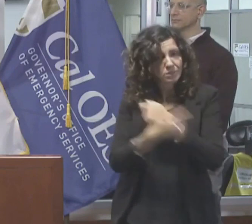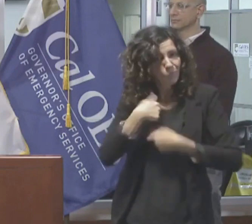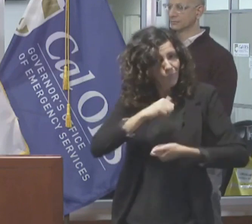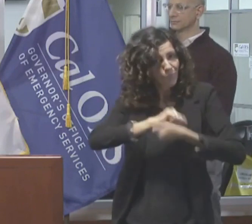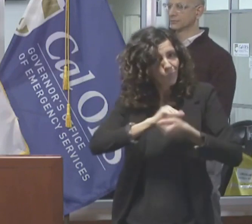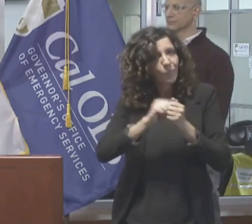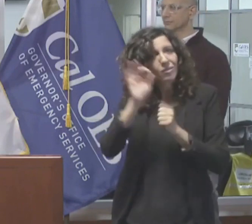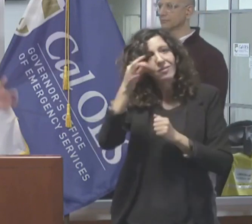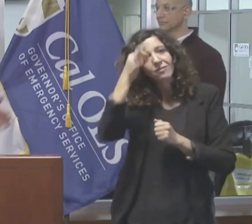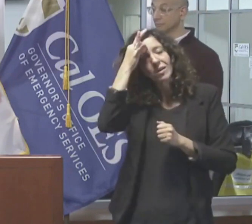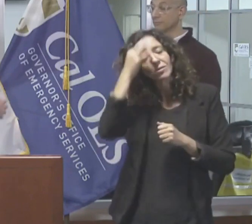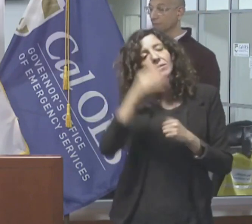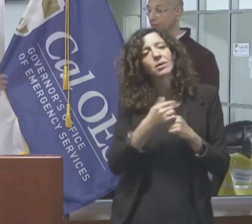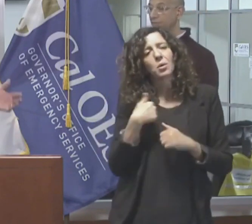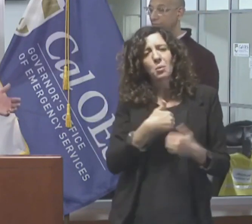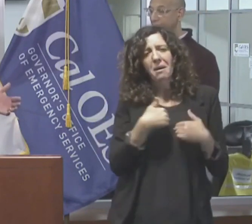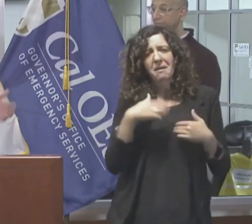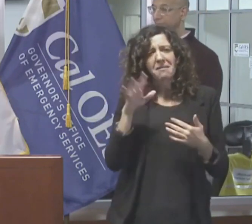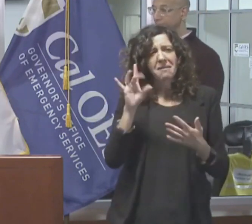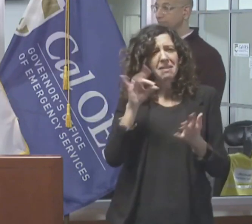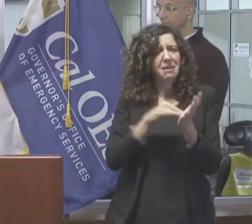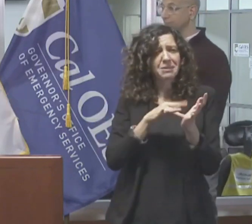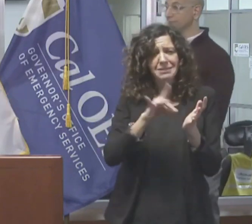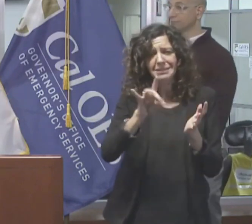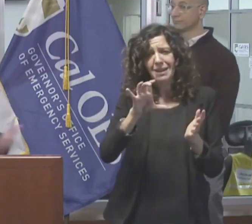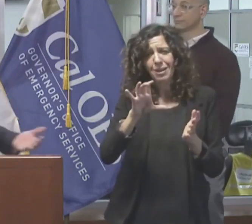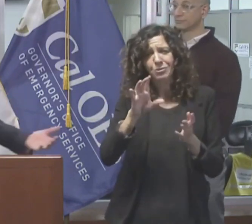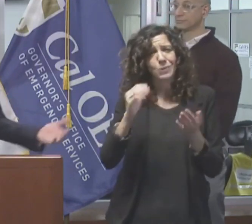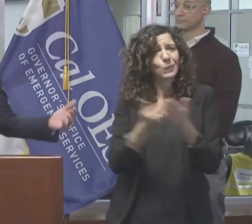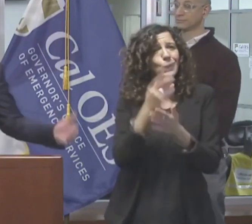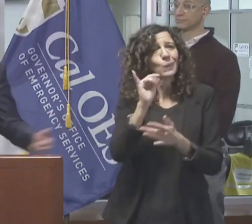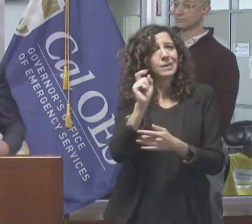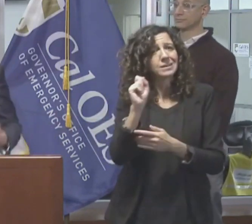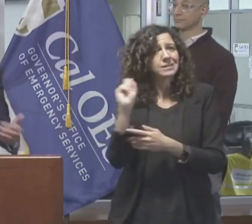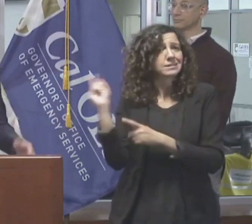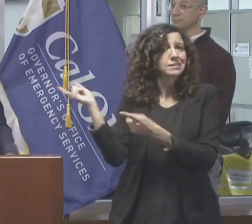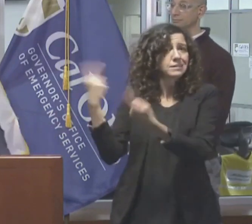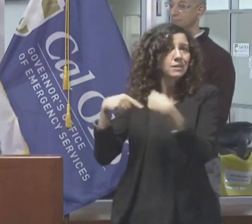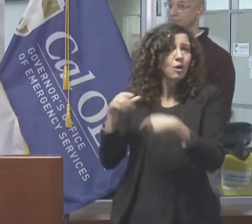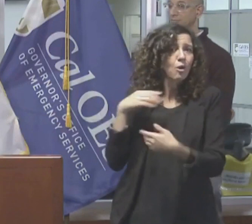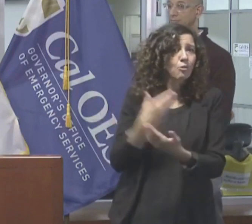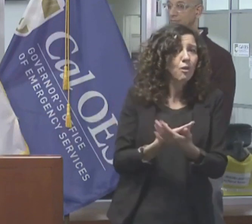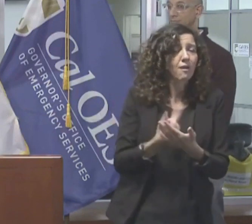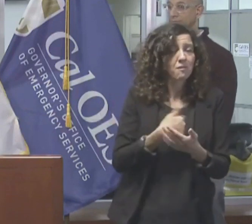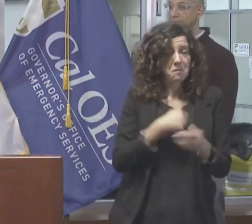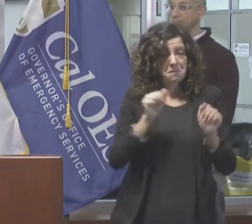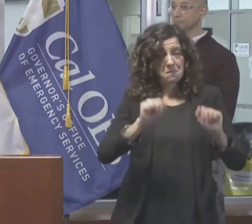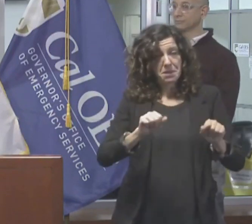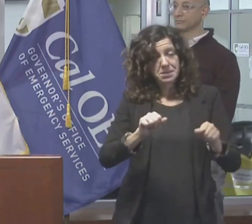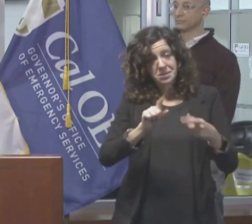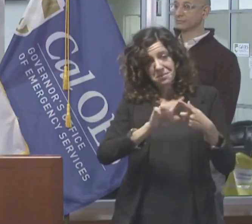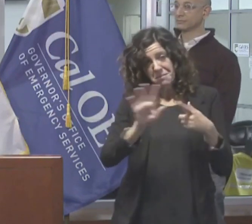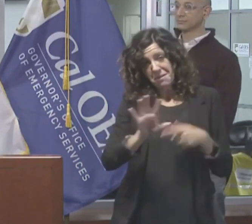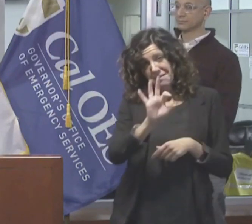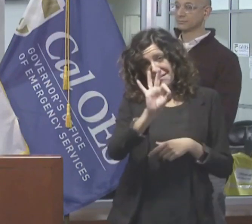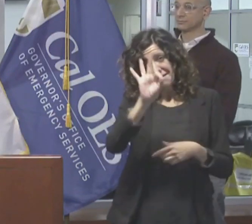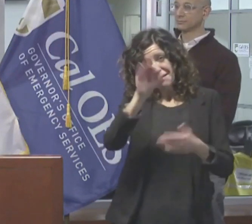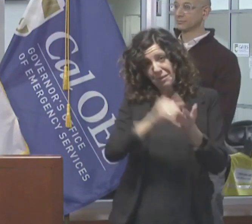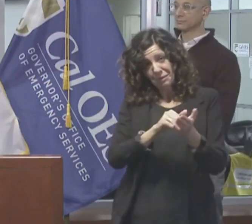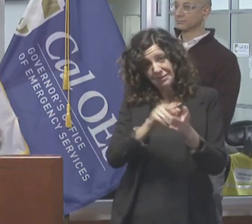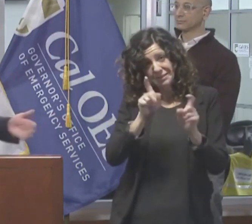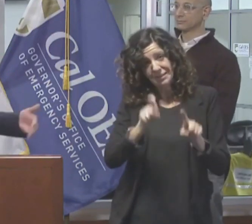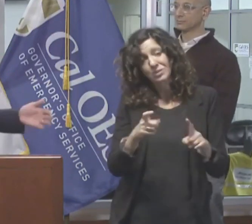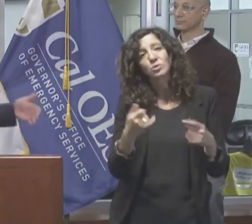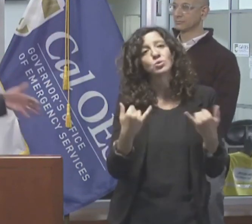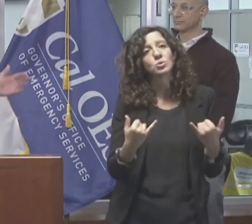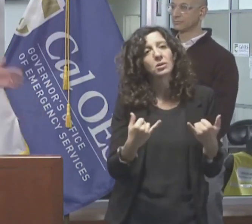8,800? We're getting new kits in real time that are arriving. We have capacity for just shy of 9,000 tests as of today.